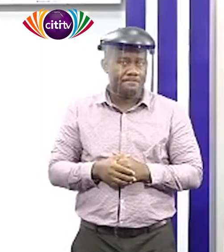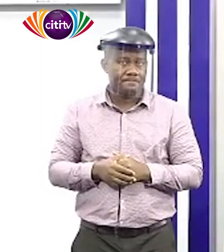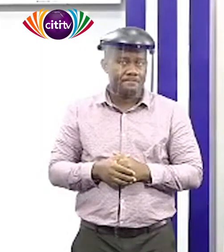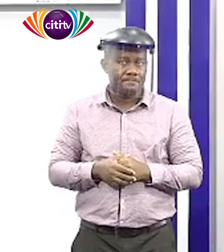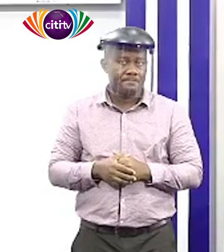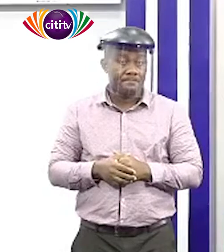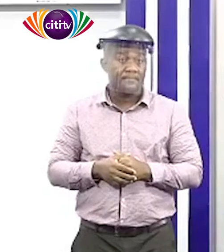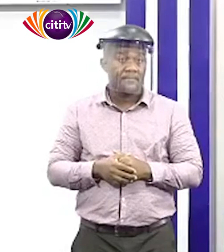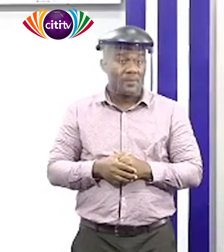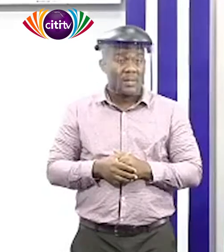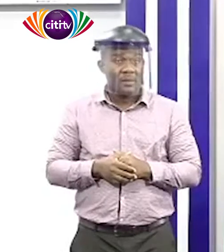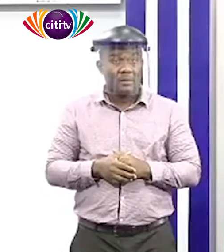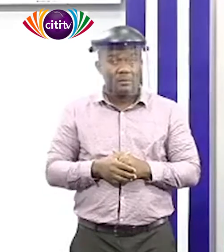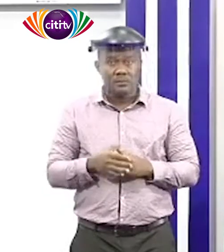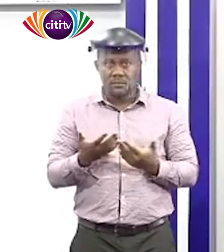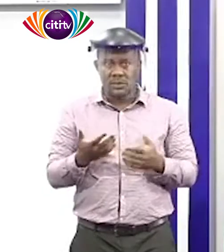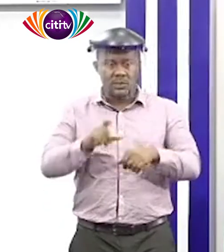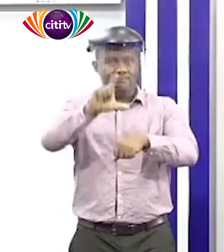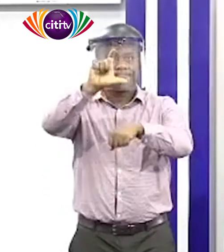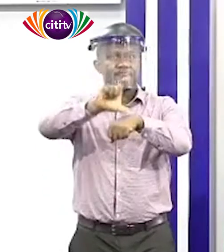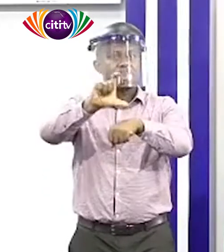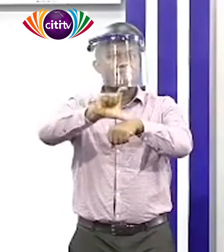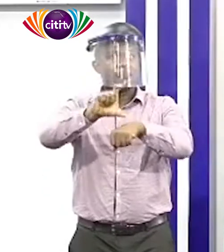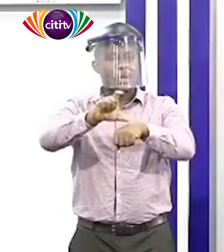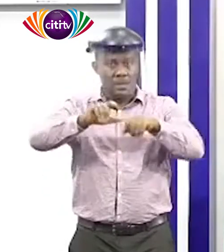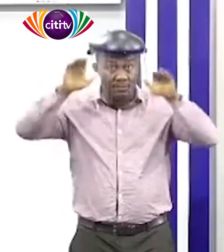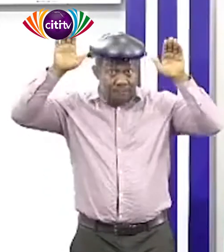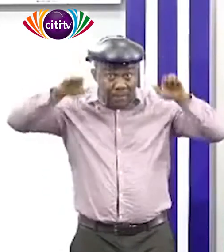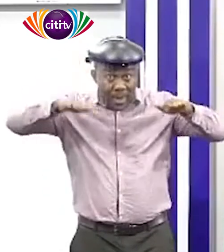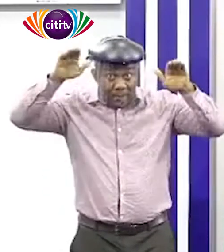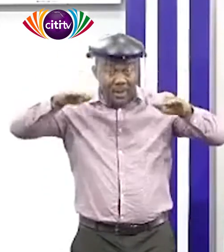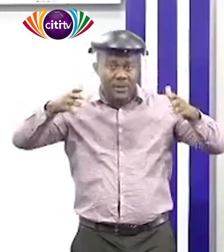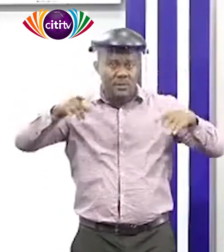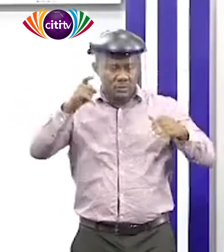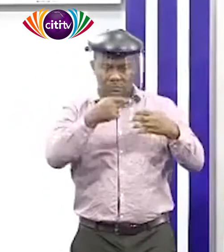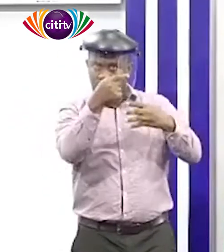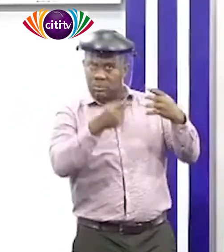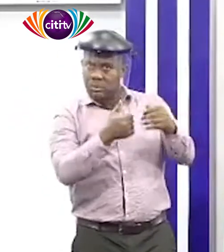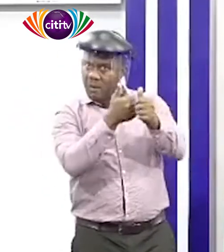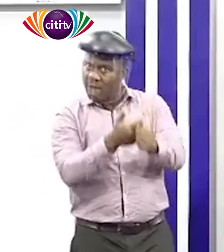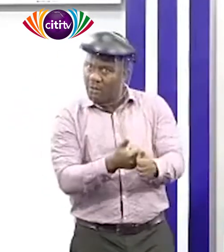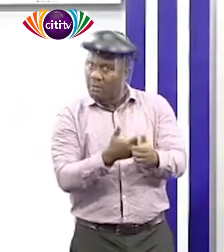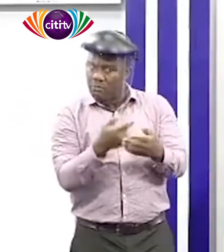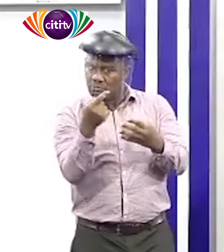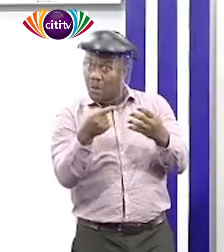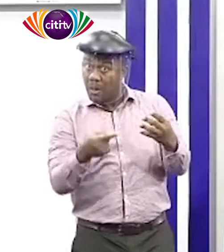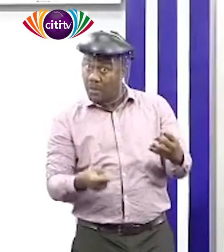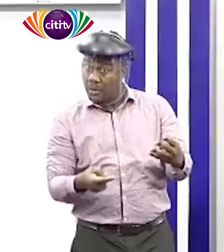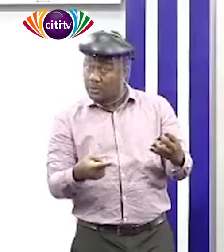general specific protocols for mosques. Mosque leaders must ensure these protocols